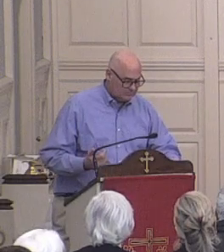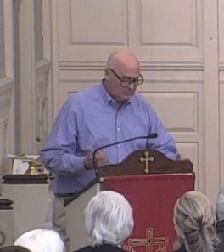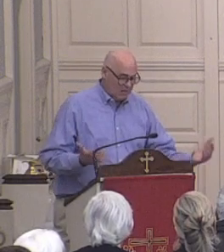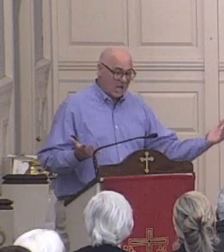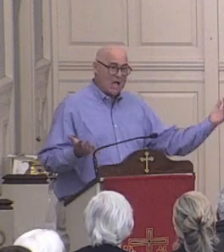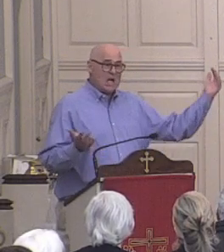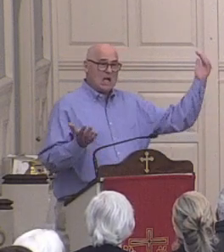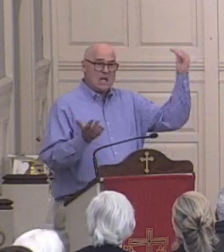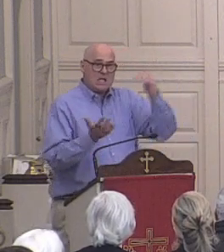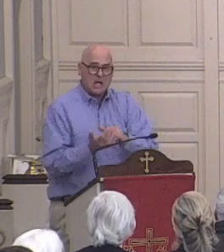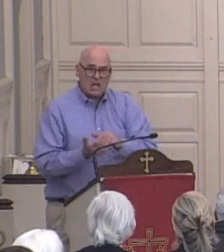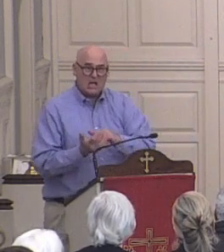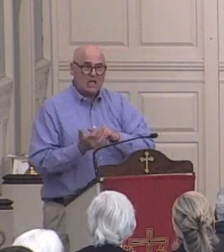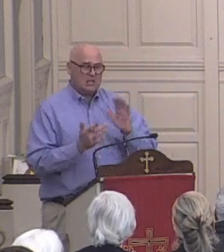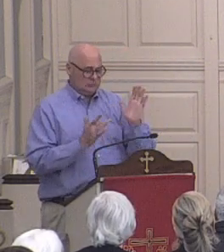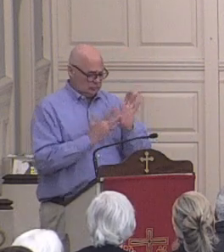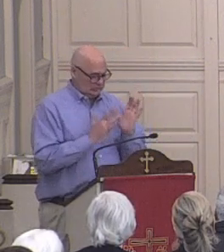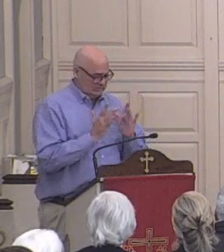Withdrawing again,